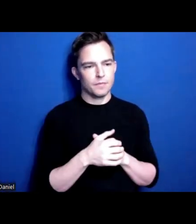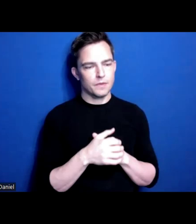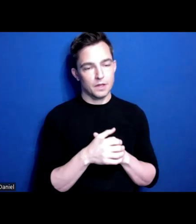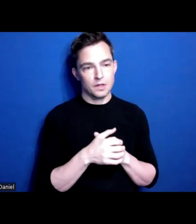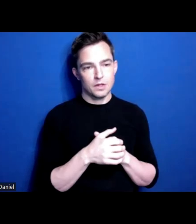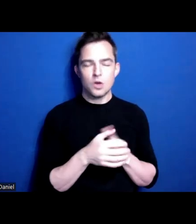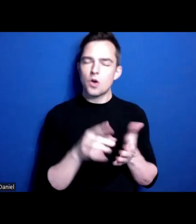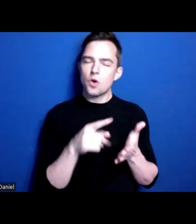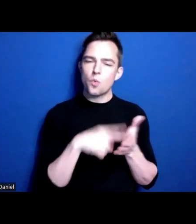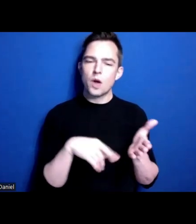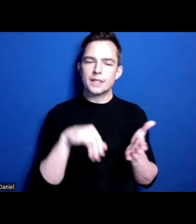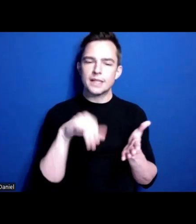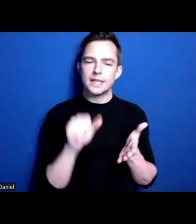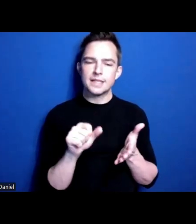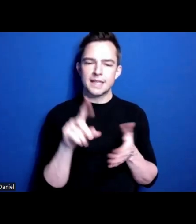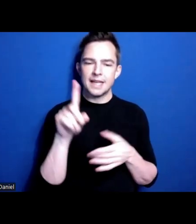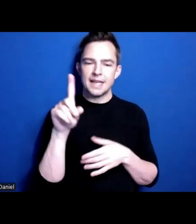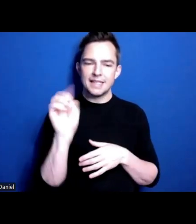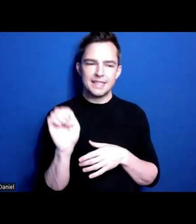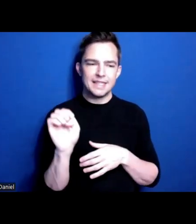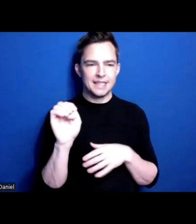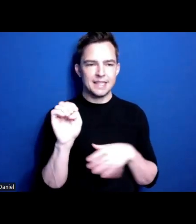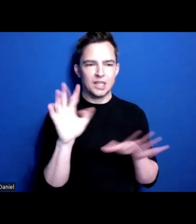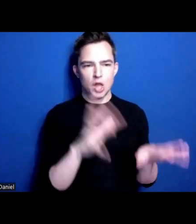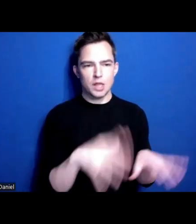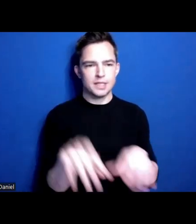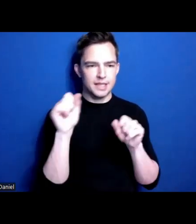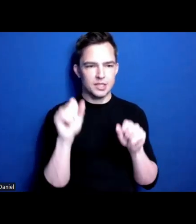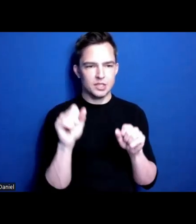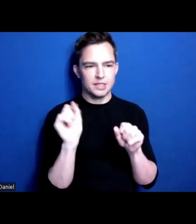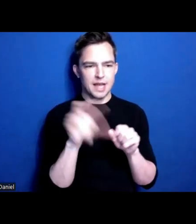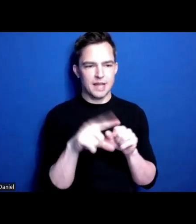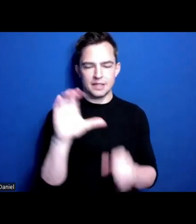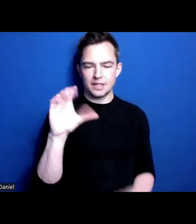What is decolonization? Asks Coyote.